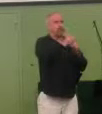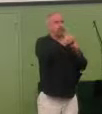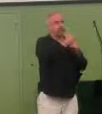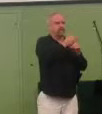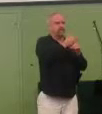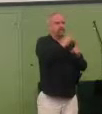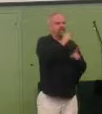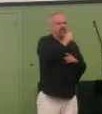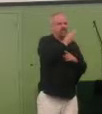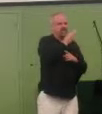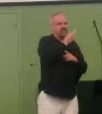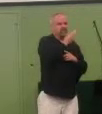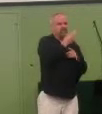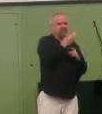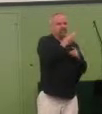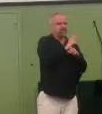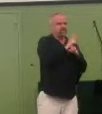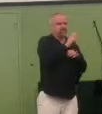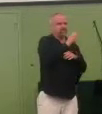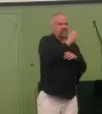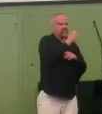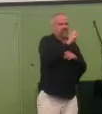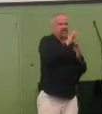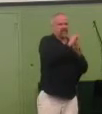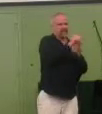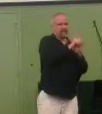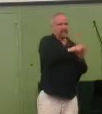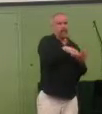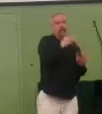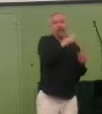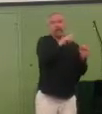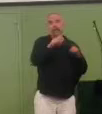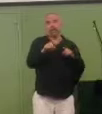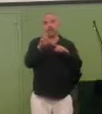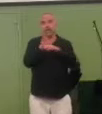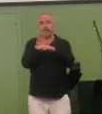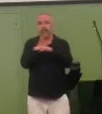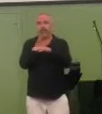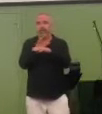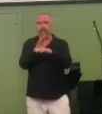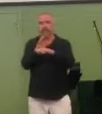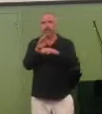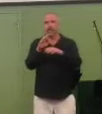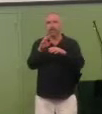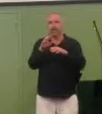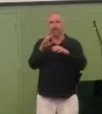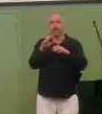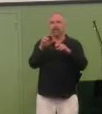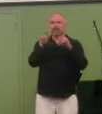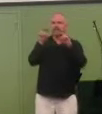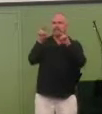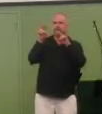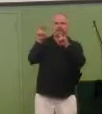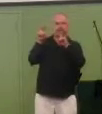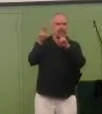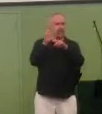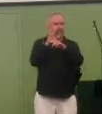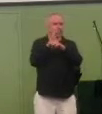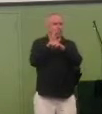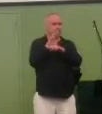movie about Valentino, played by Rudolf Nureyev, and is caught up in his internal dream